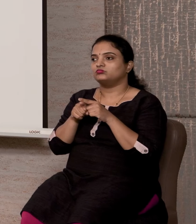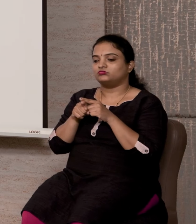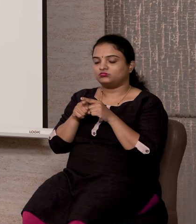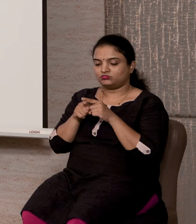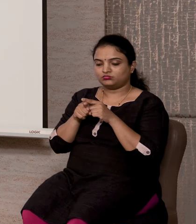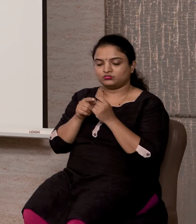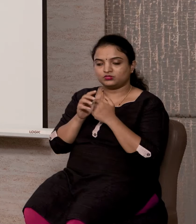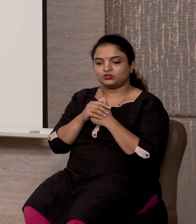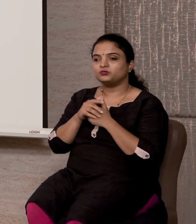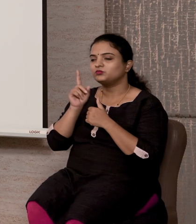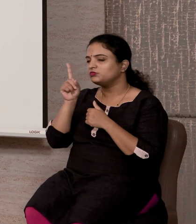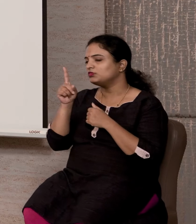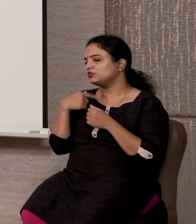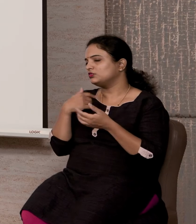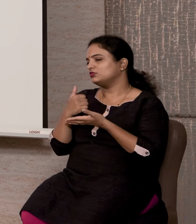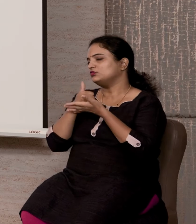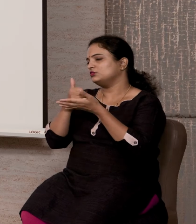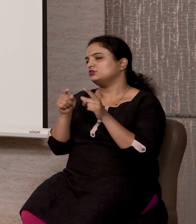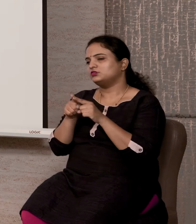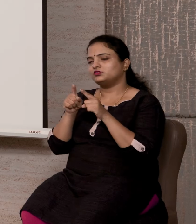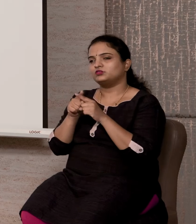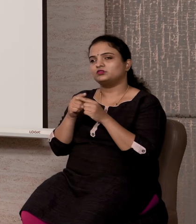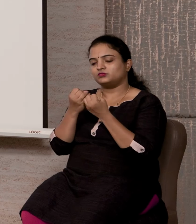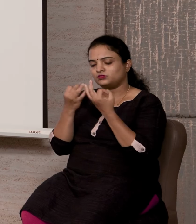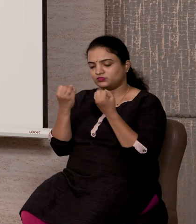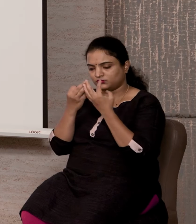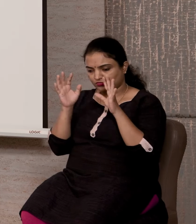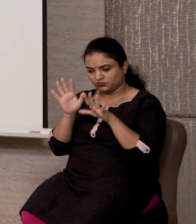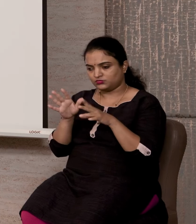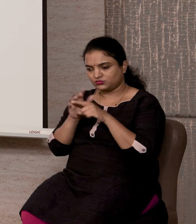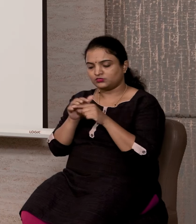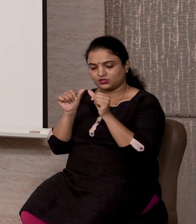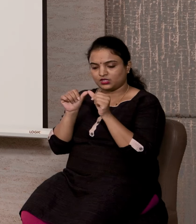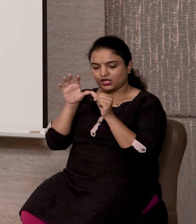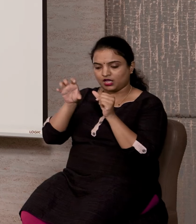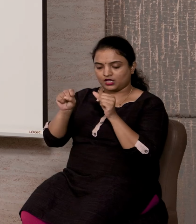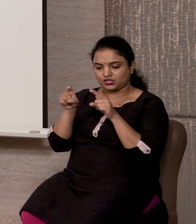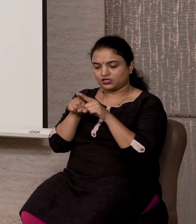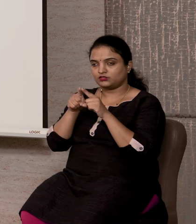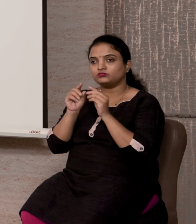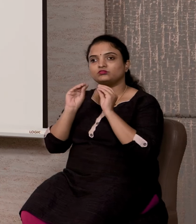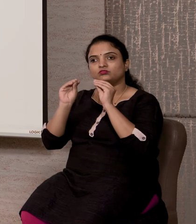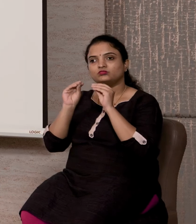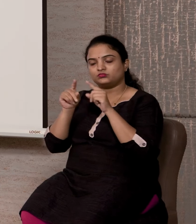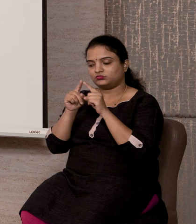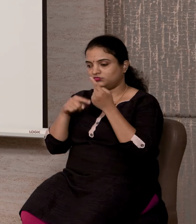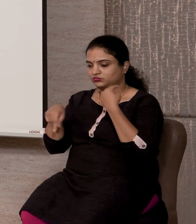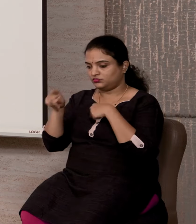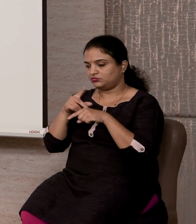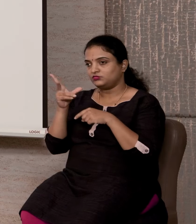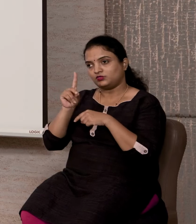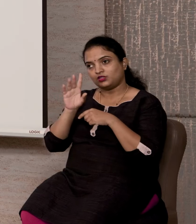majorly. But I also work on a couple of other related work on teaching accessibly, which maybe at the end I'll touch